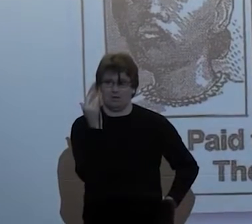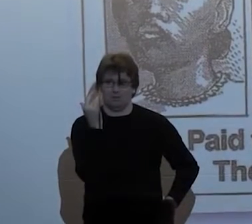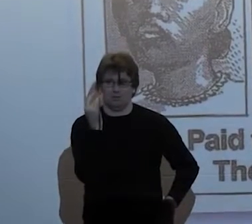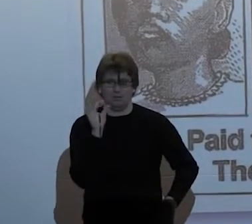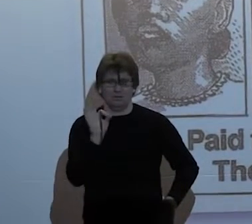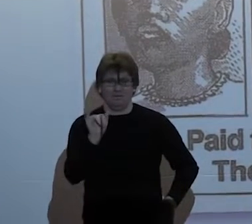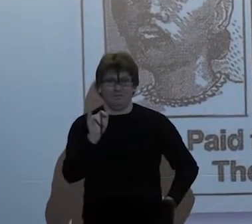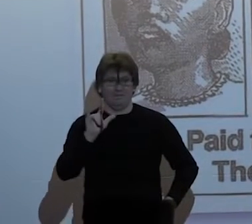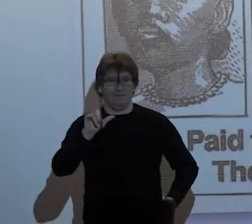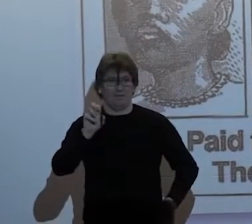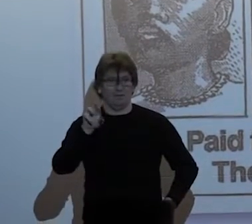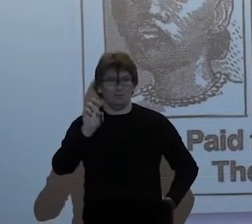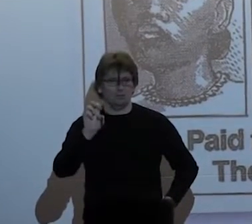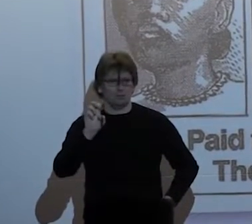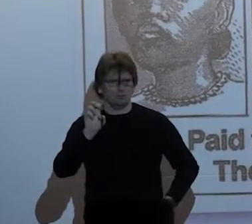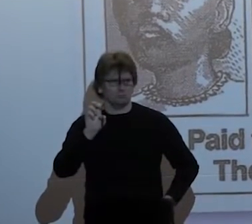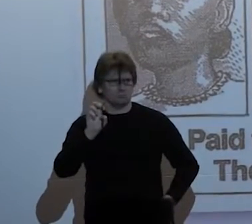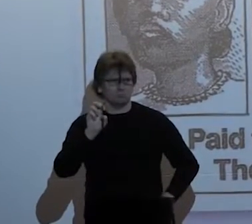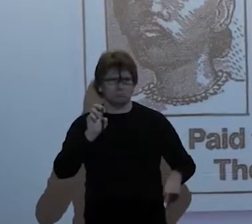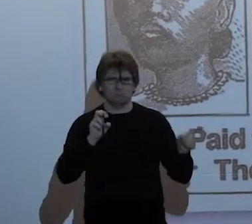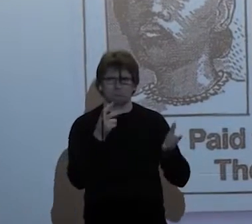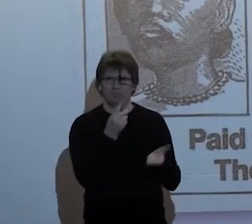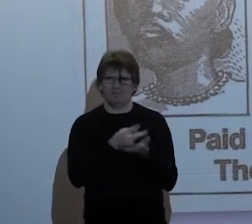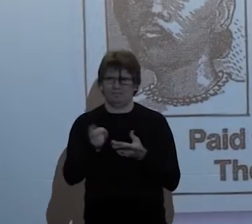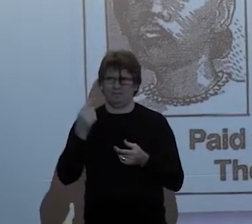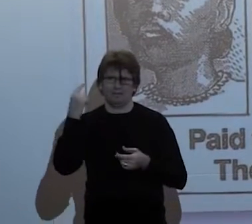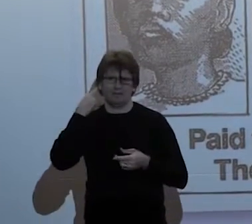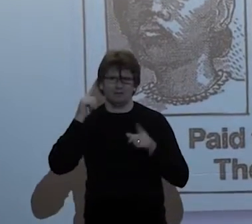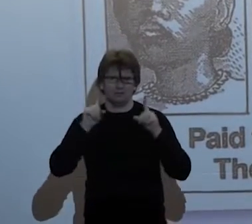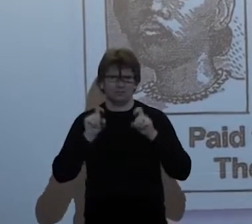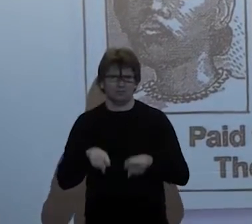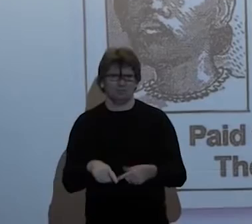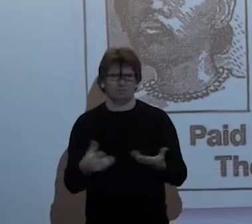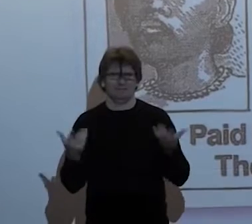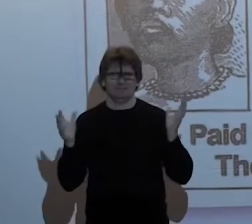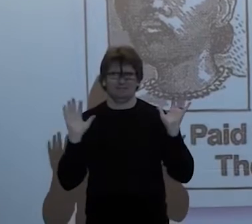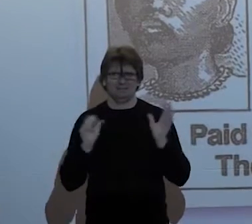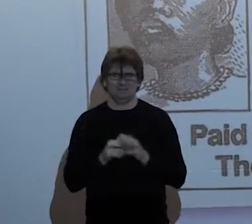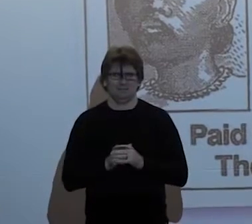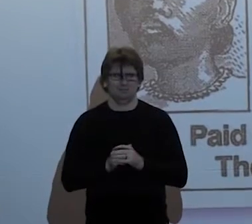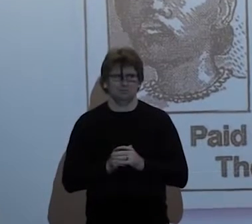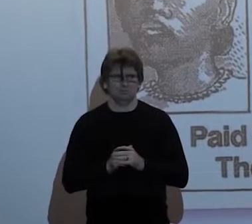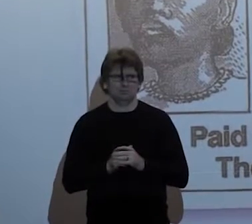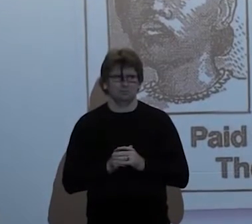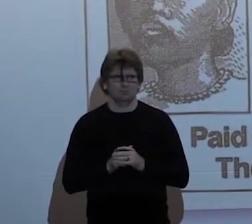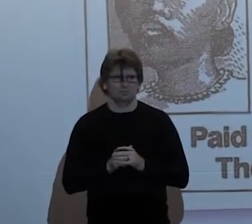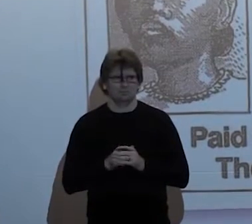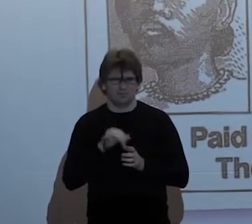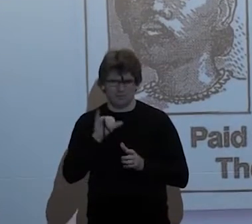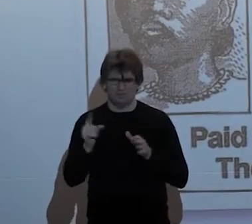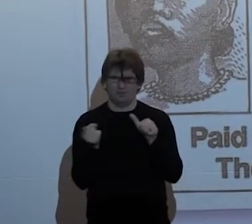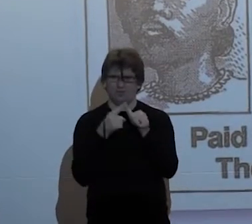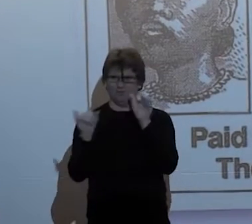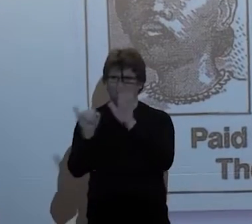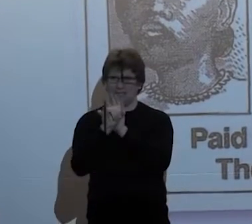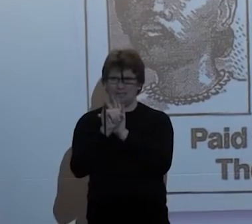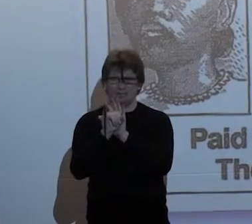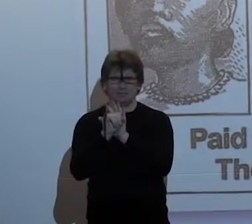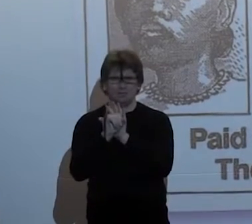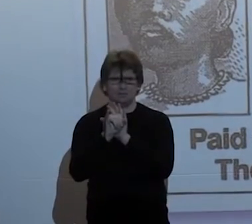something. They're identified as a failure because one of the first things that they experience in the world is a failed screening